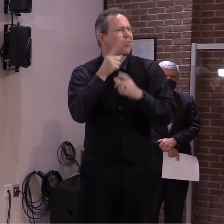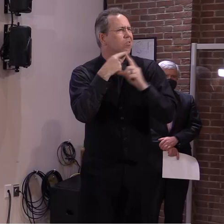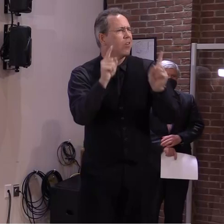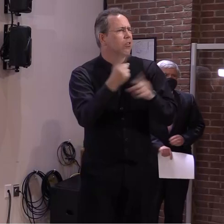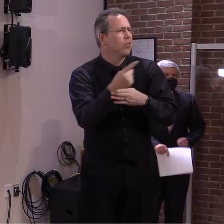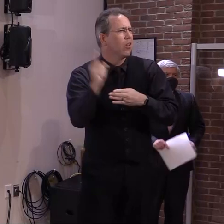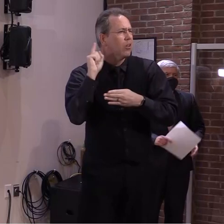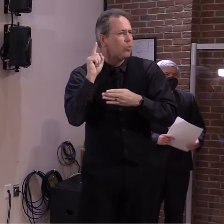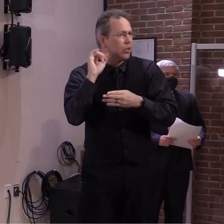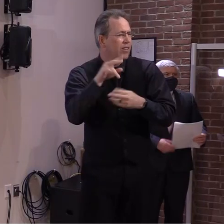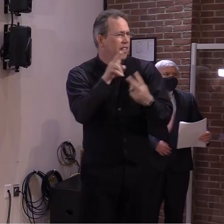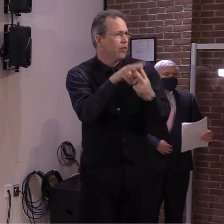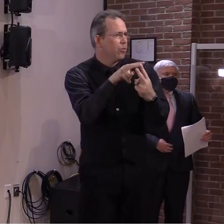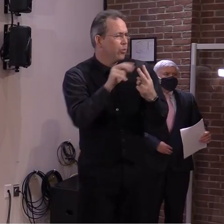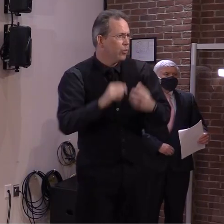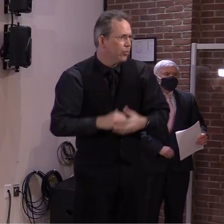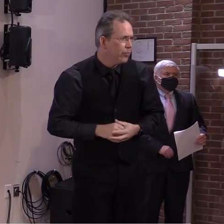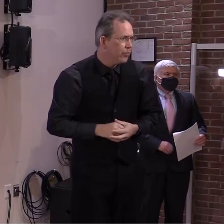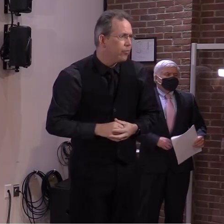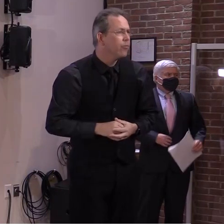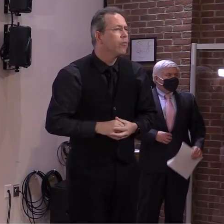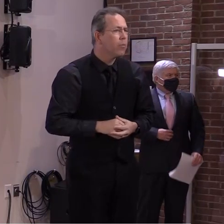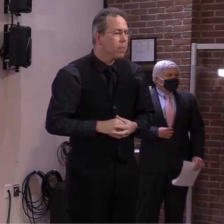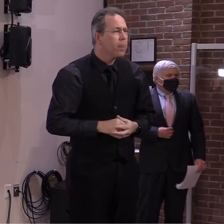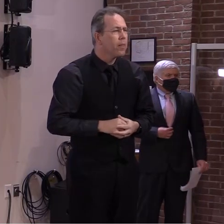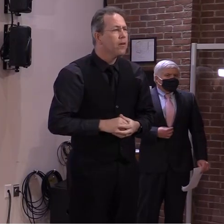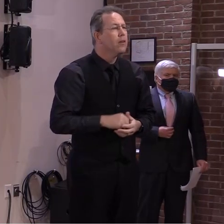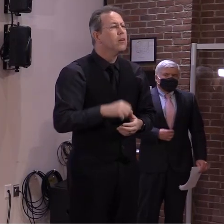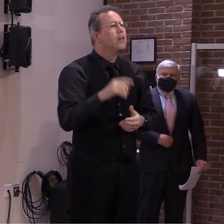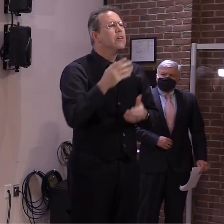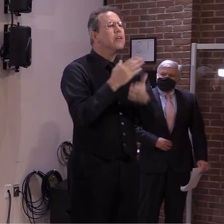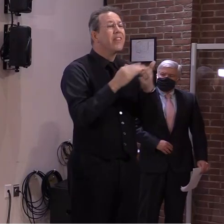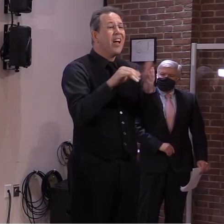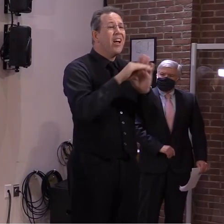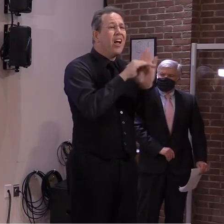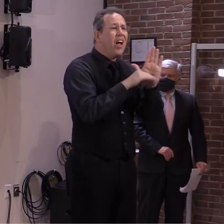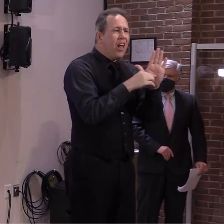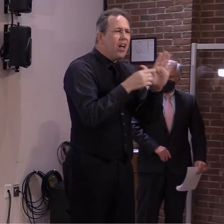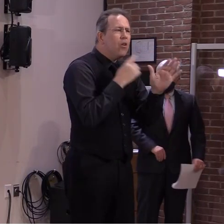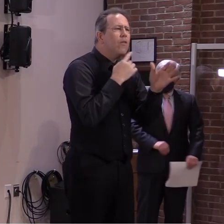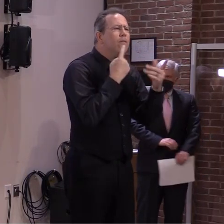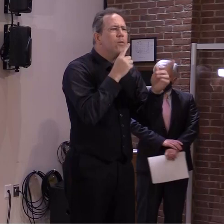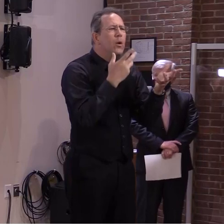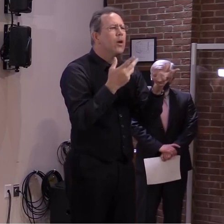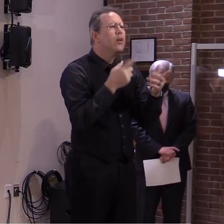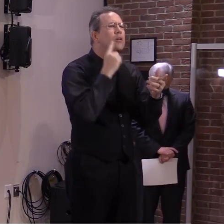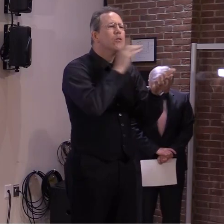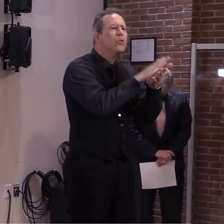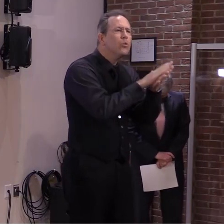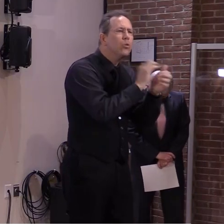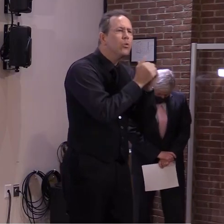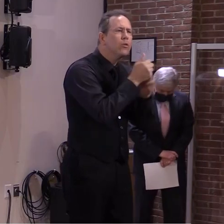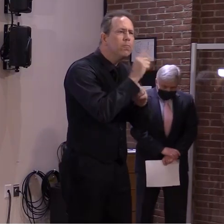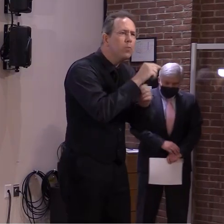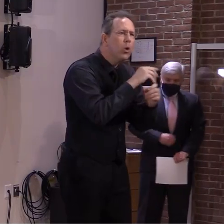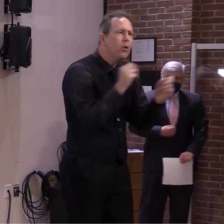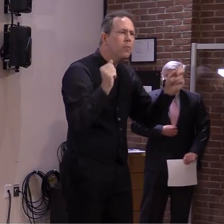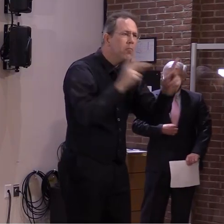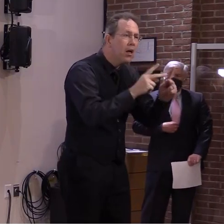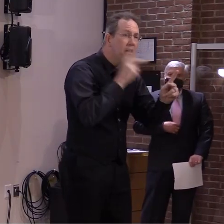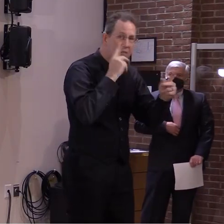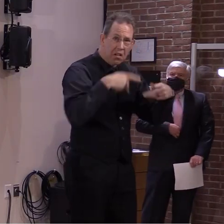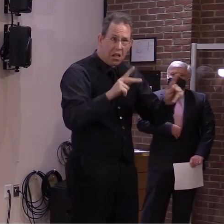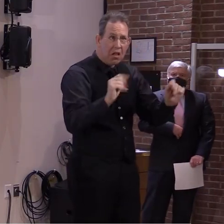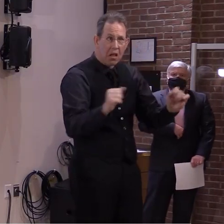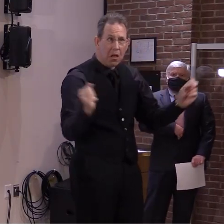week. This is just a framework for sports leagues so they're ready when they're allowed to do so. Secretary Moore is on the line, can